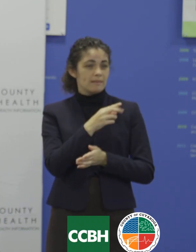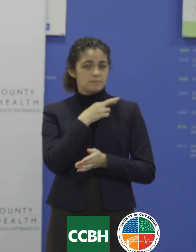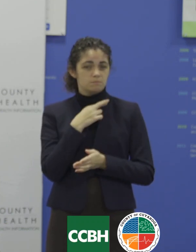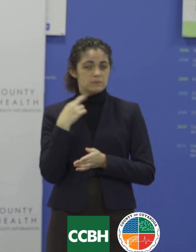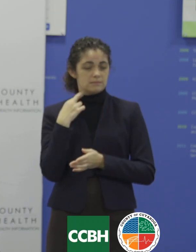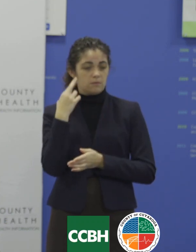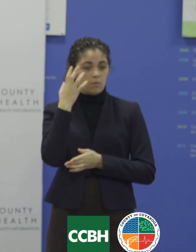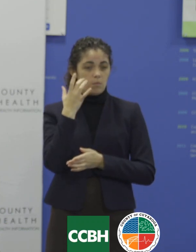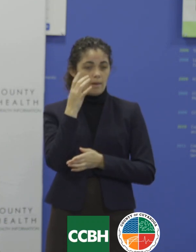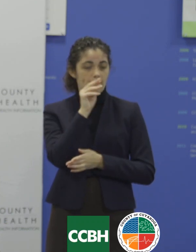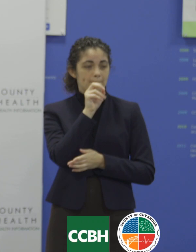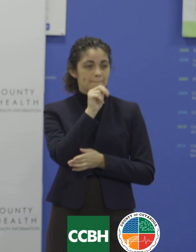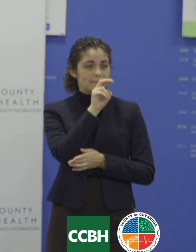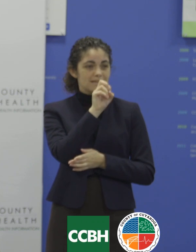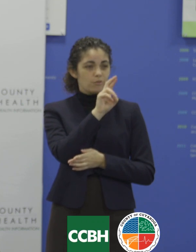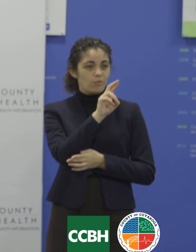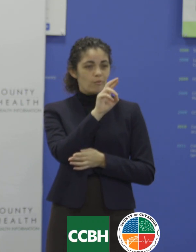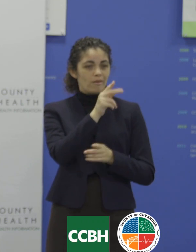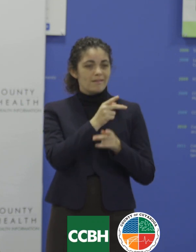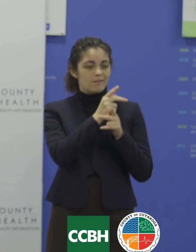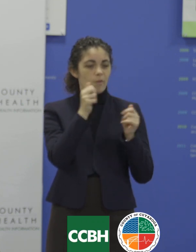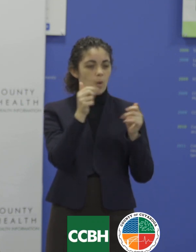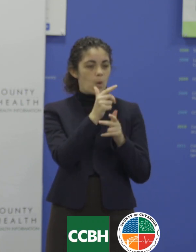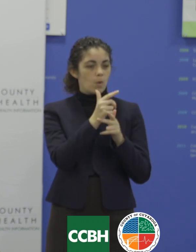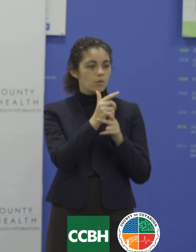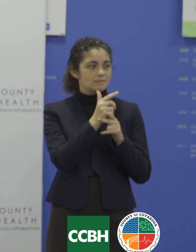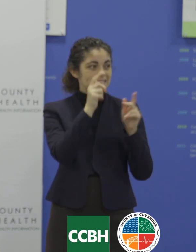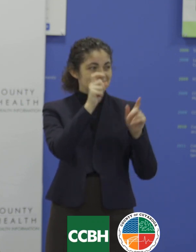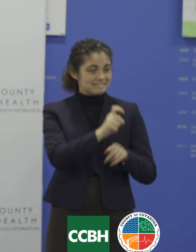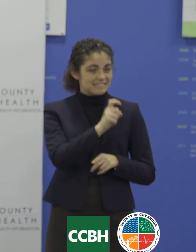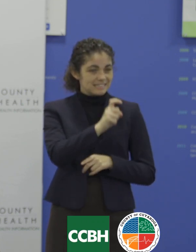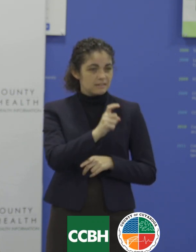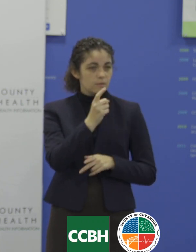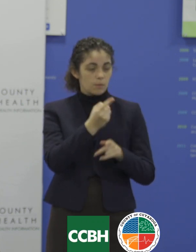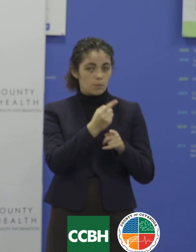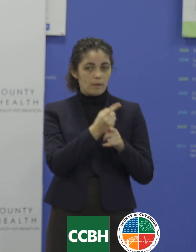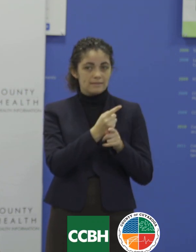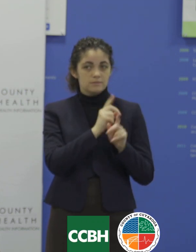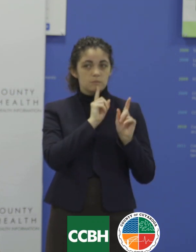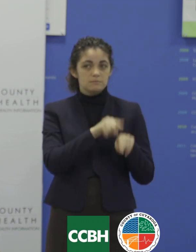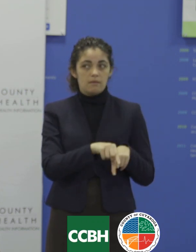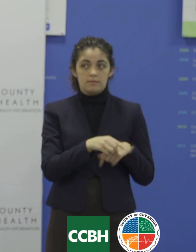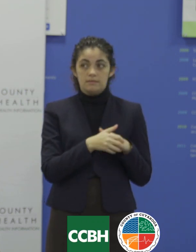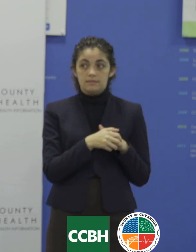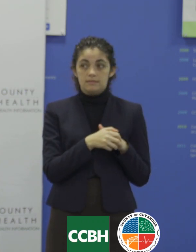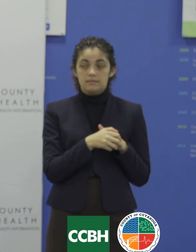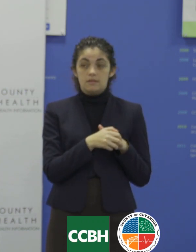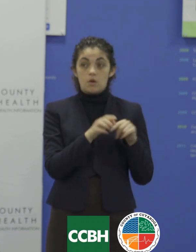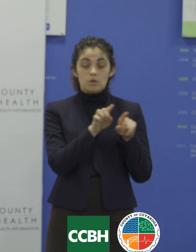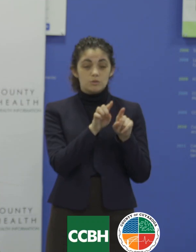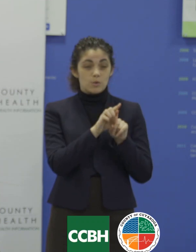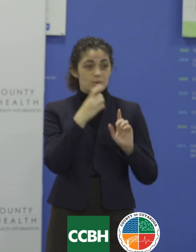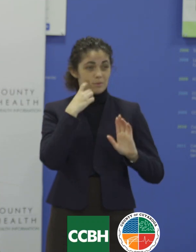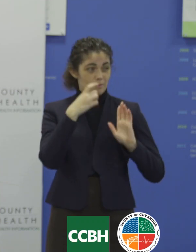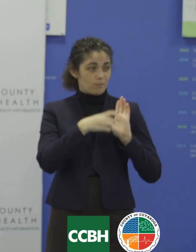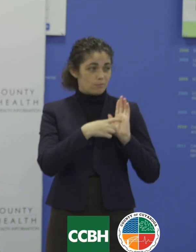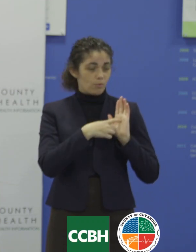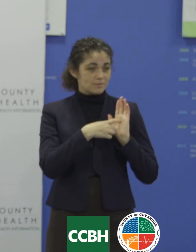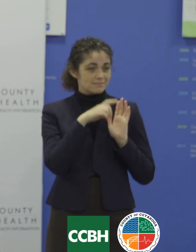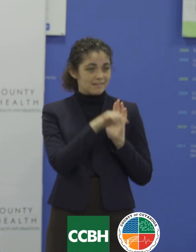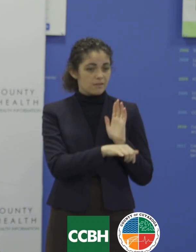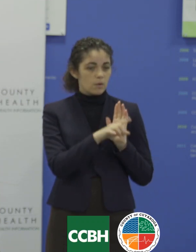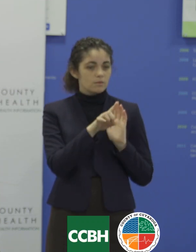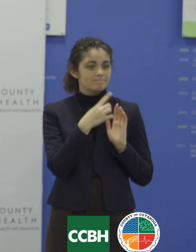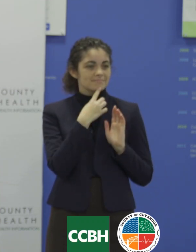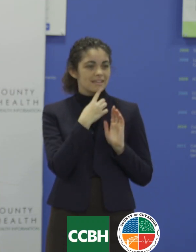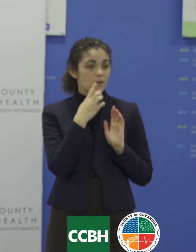we feel that Manor Care has taken all the necessary steps and the appropriate steps in this response. And we wanted to acknowledge that and to publicly